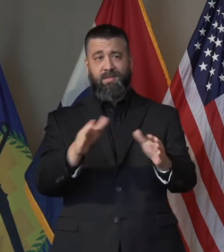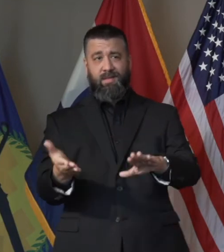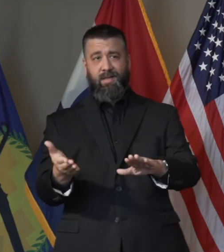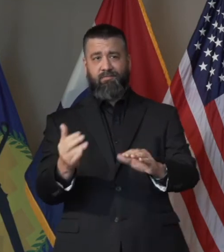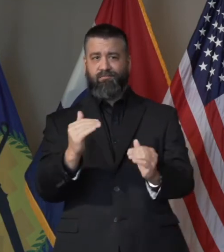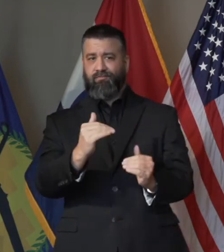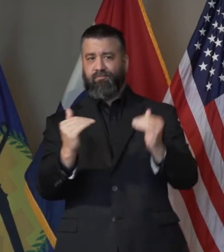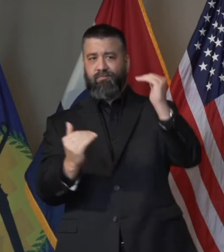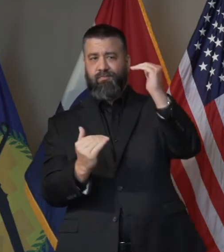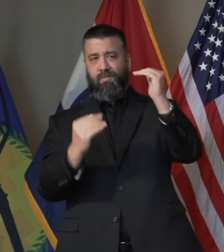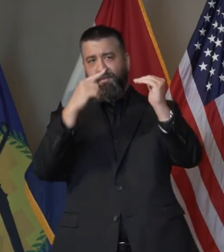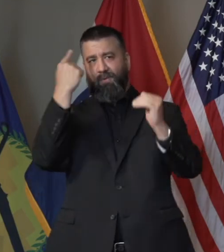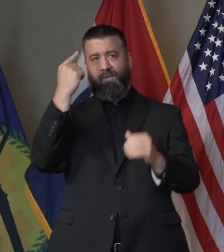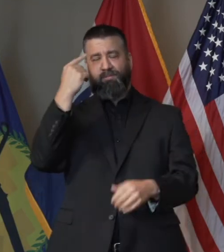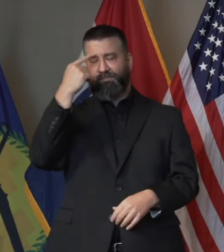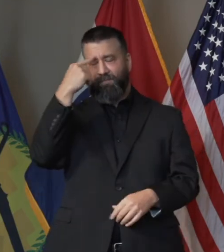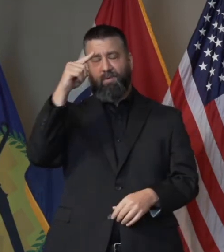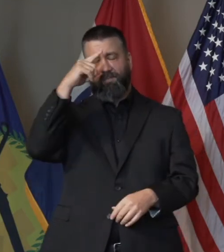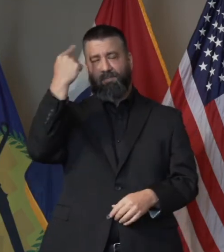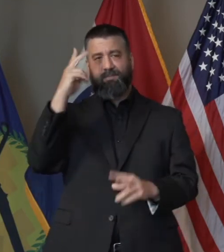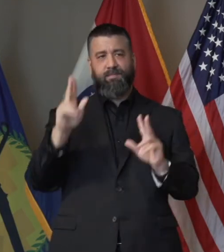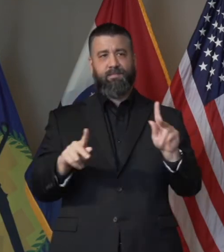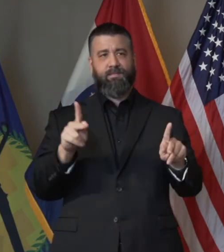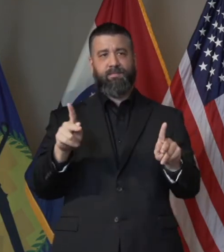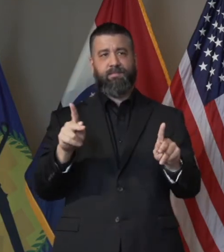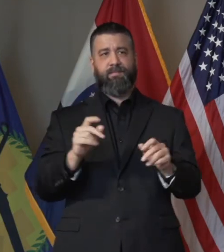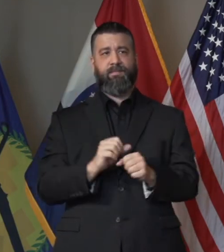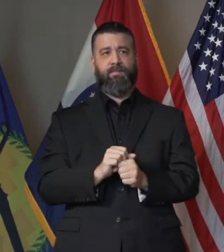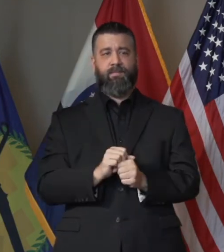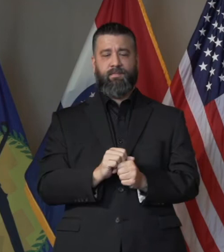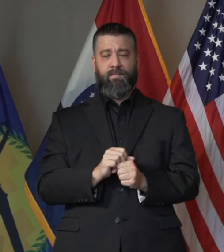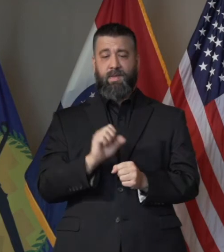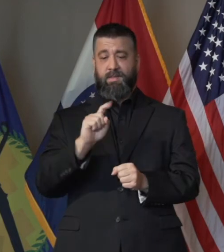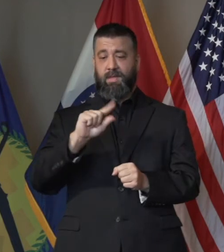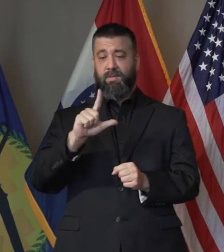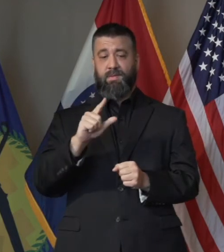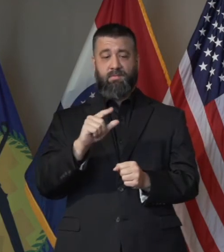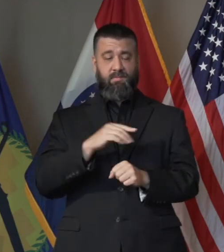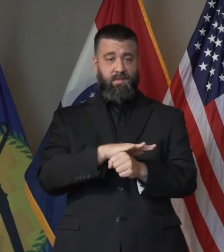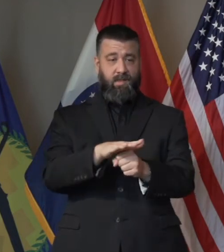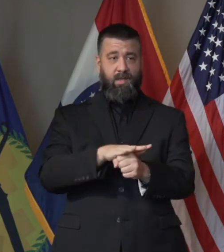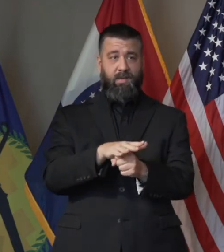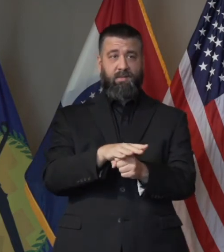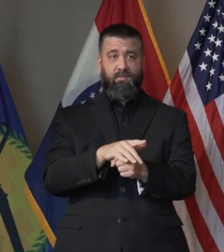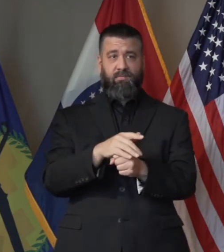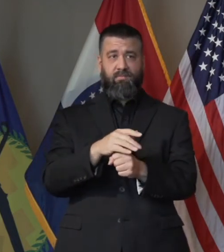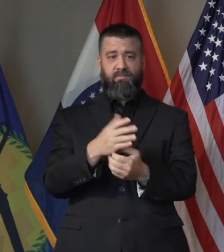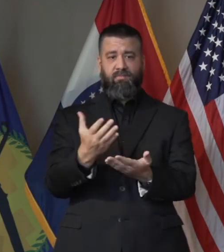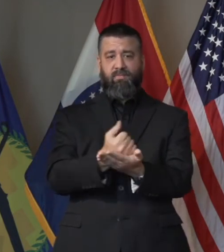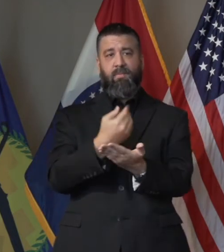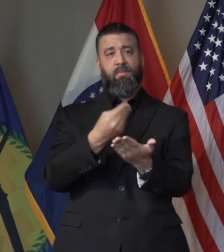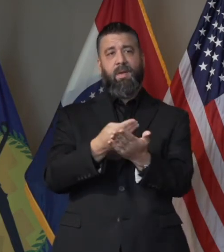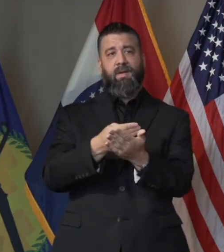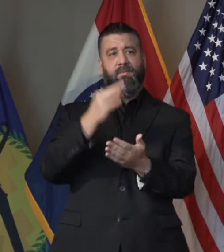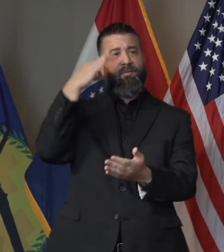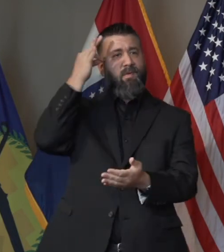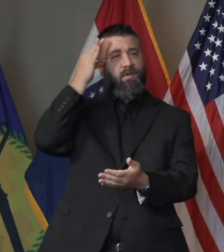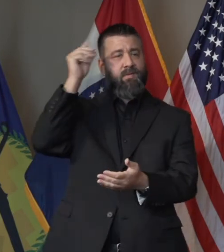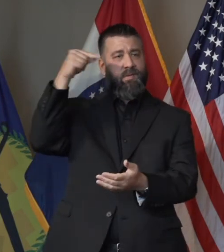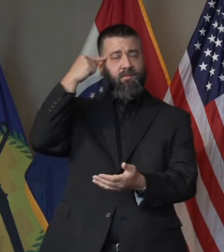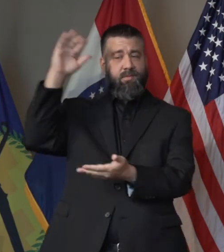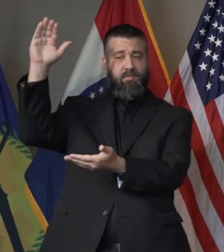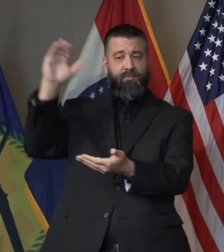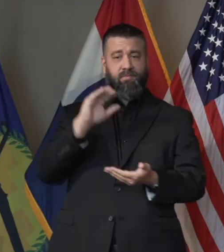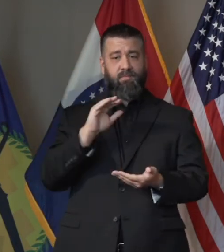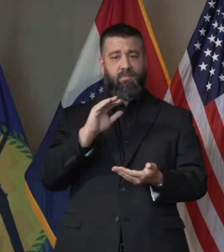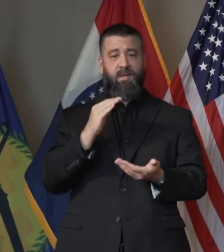residents. St. Louis County has directed CARES Act funding specifically to the hardest hit communities, mostly in North St. Louis County, and